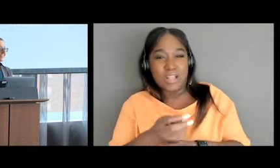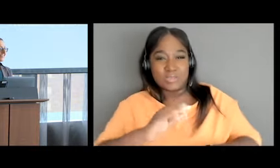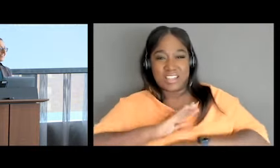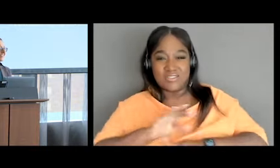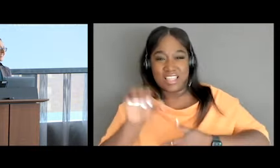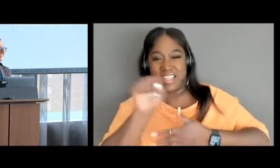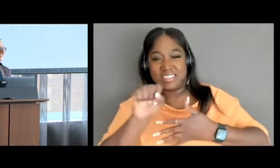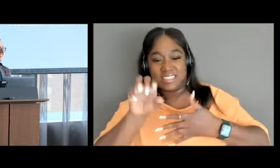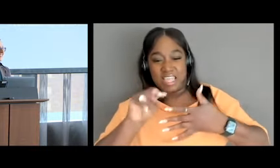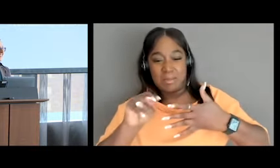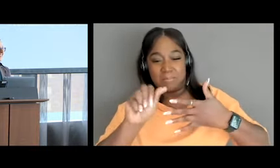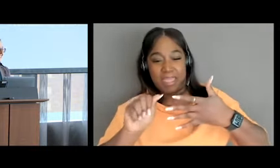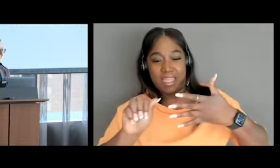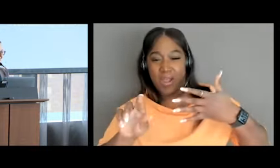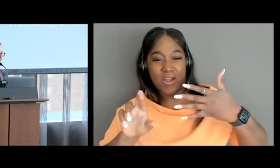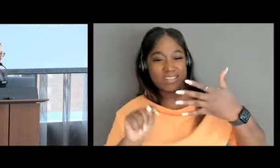suggestions out there?